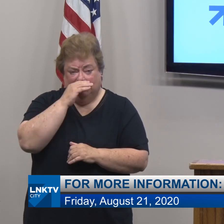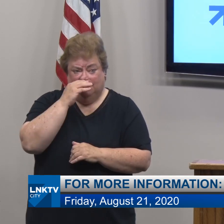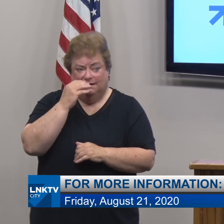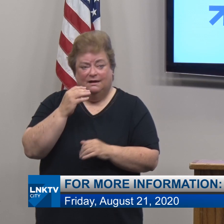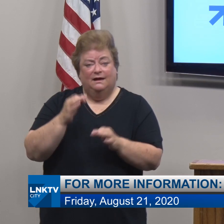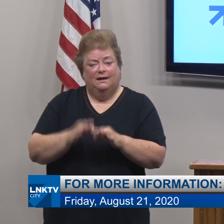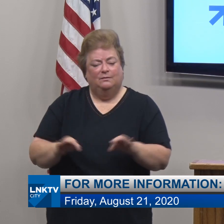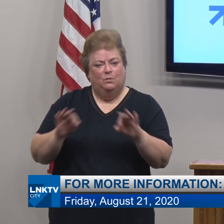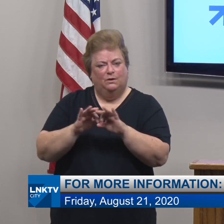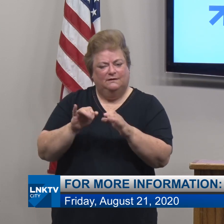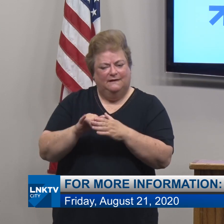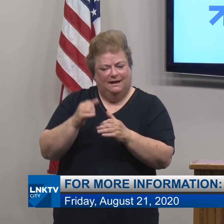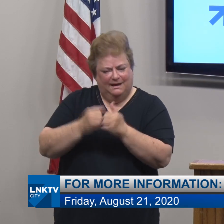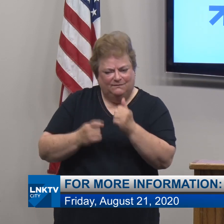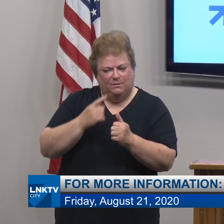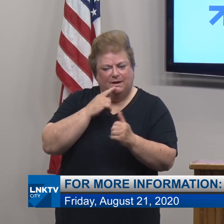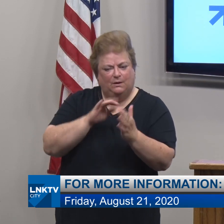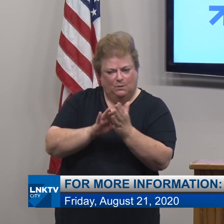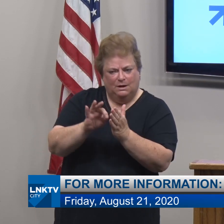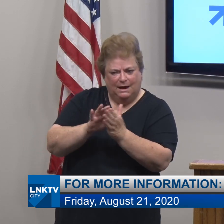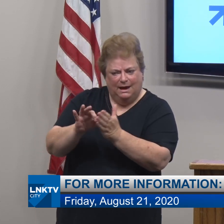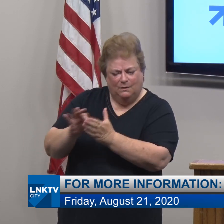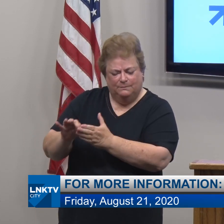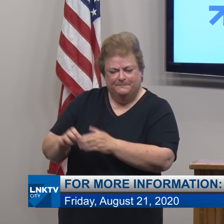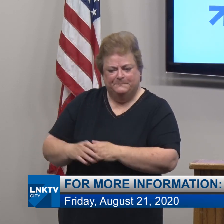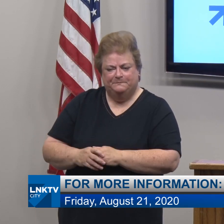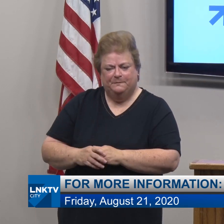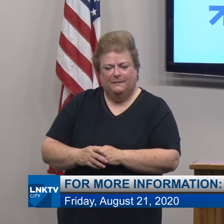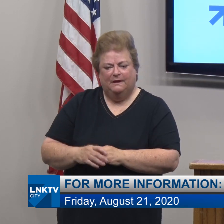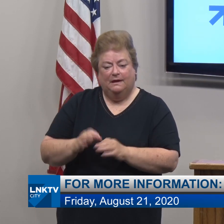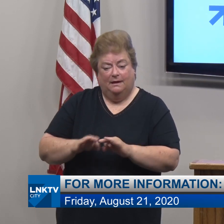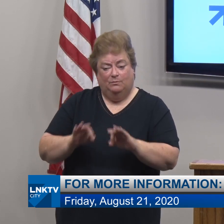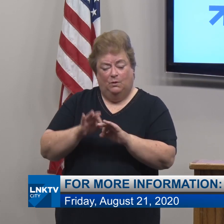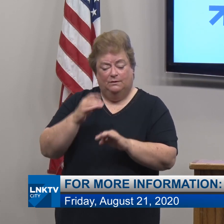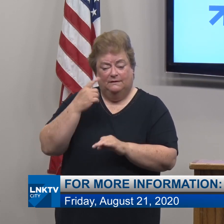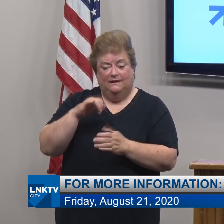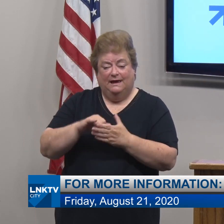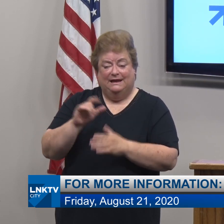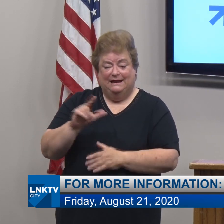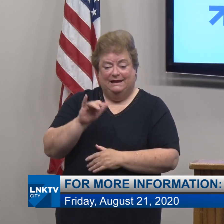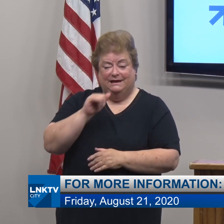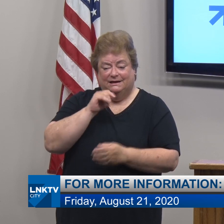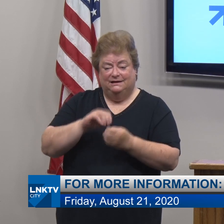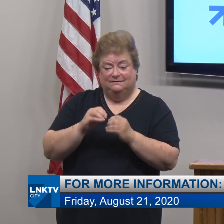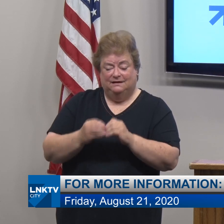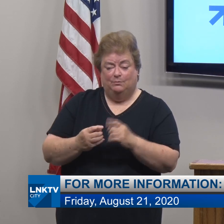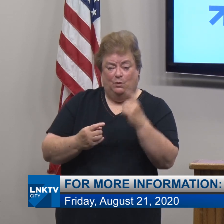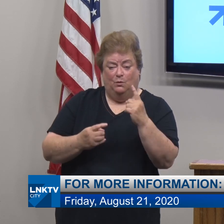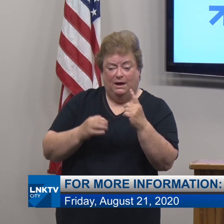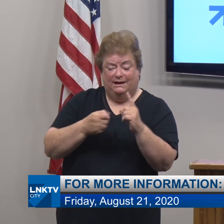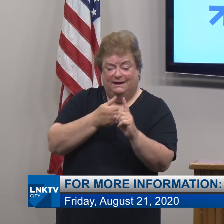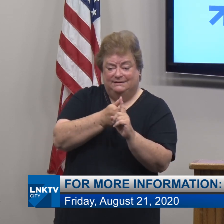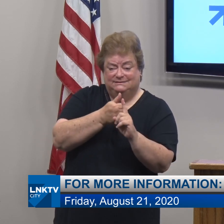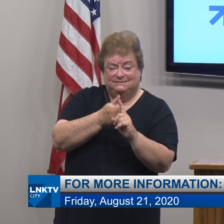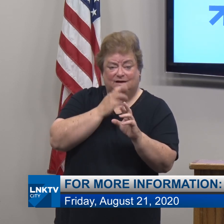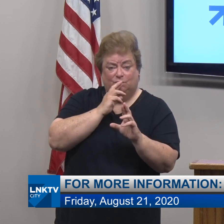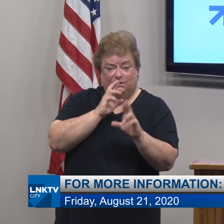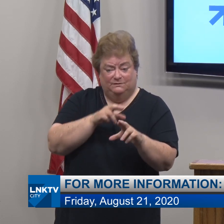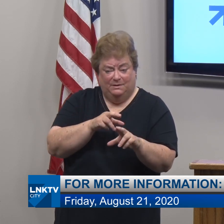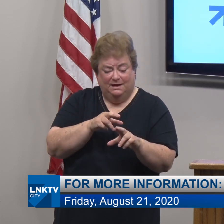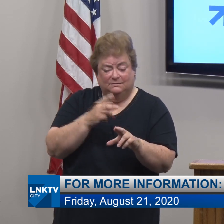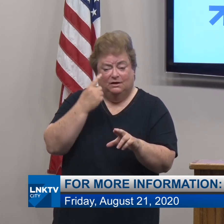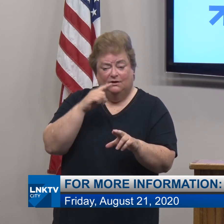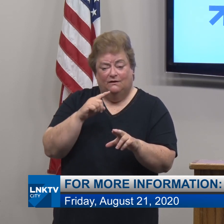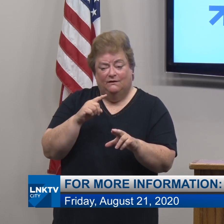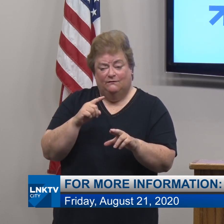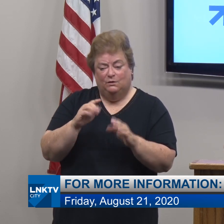gets counted. The good news for our community is that Lincoln is #1 in the self-response rate for cities with populations